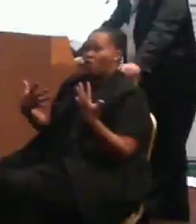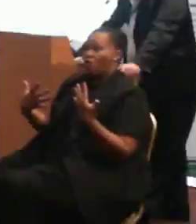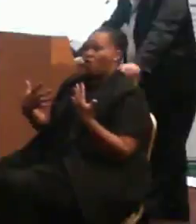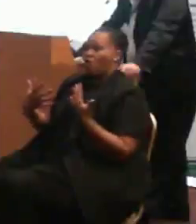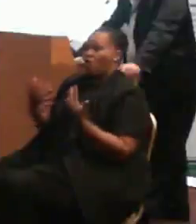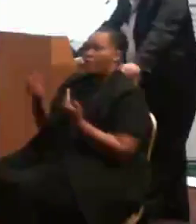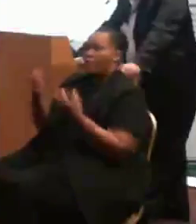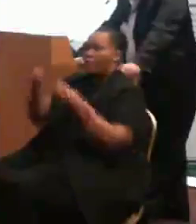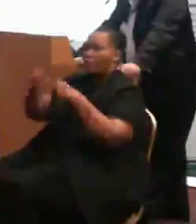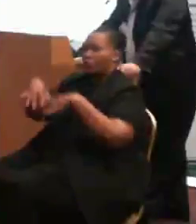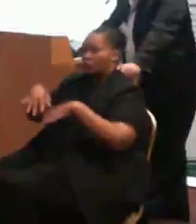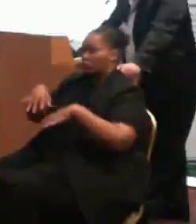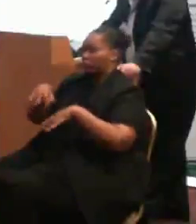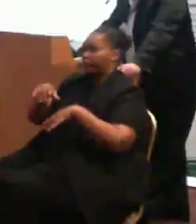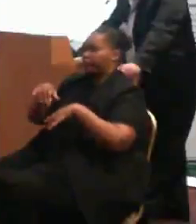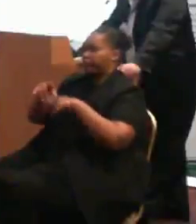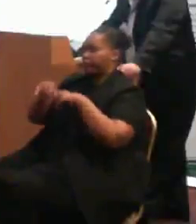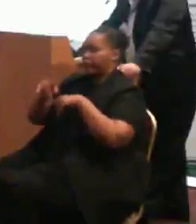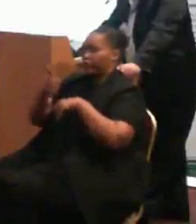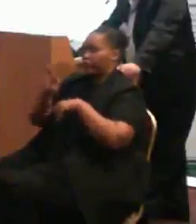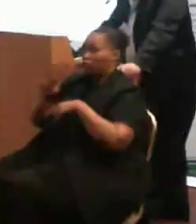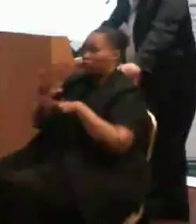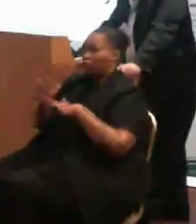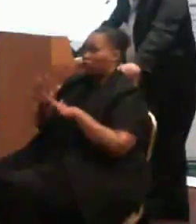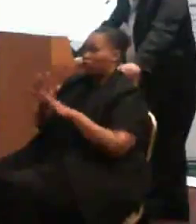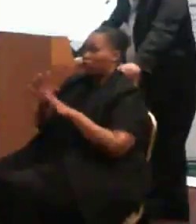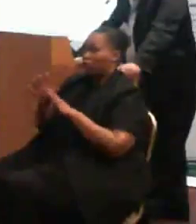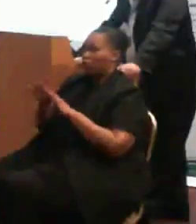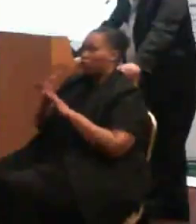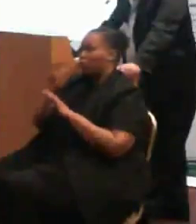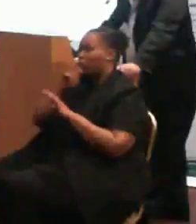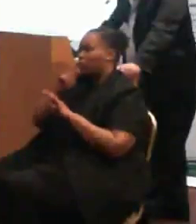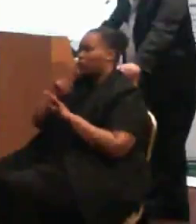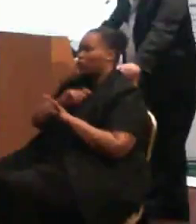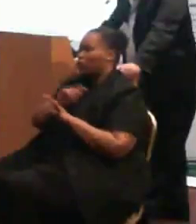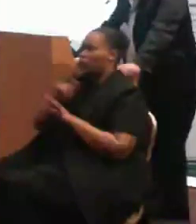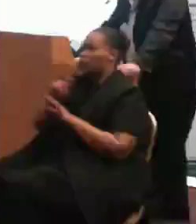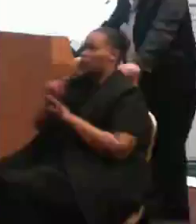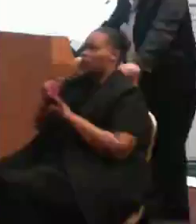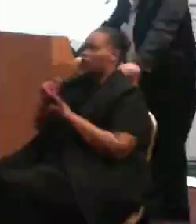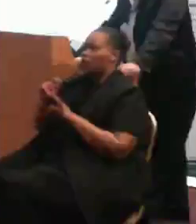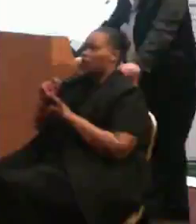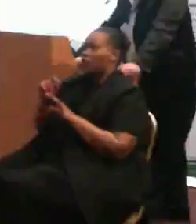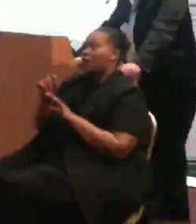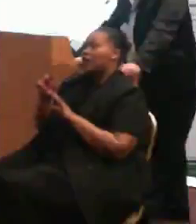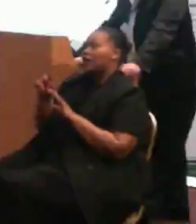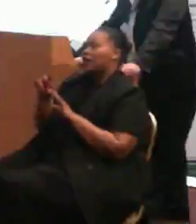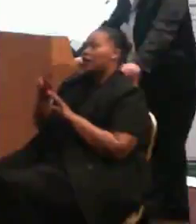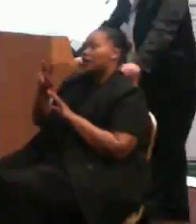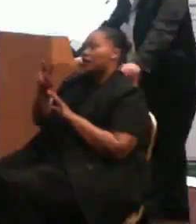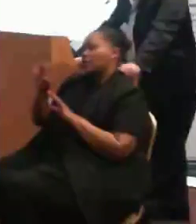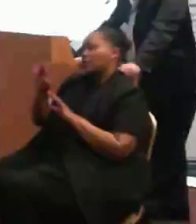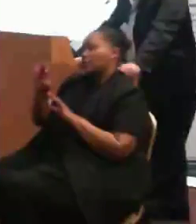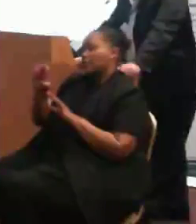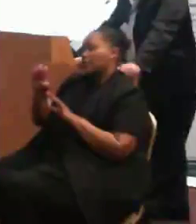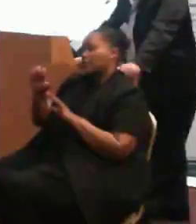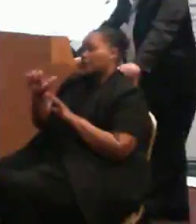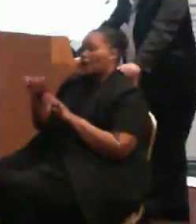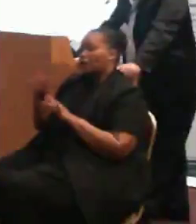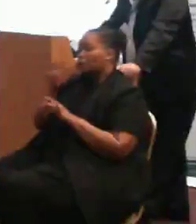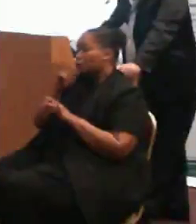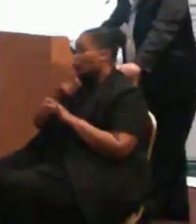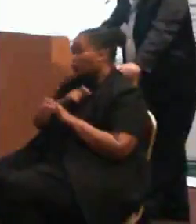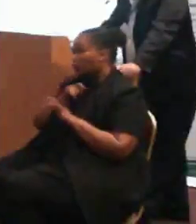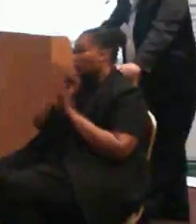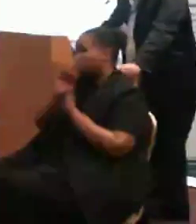at it. And I want to ask, is Nersa ethically watching out for the consumer? Because part and parcel of the Electricity Regulation